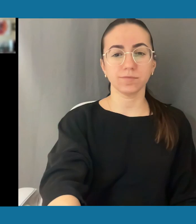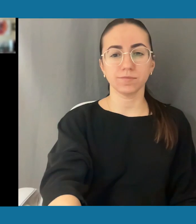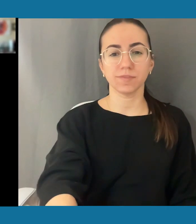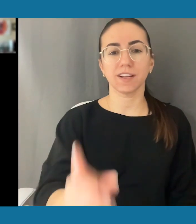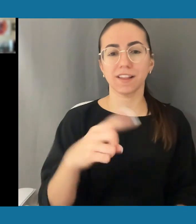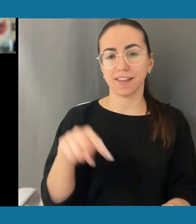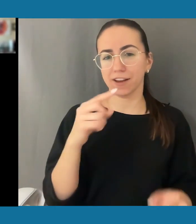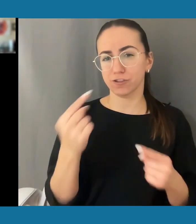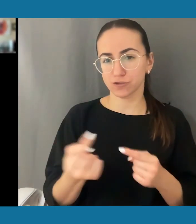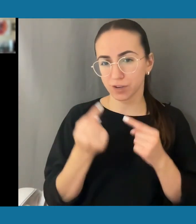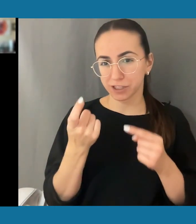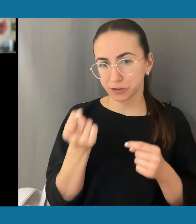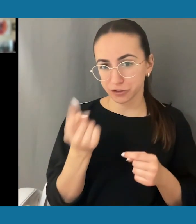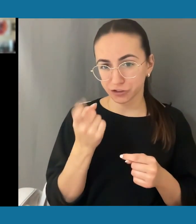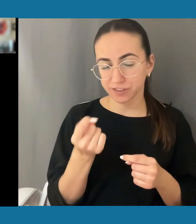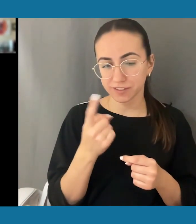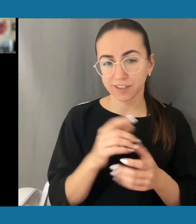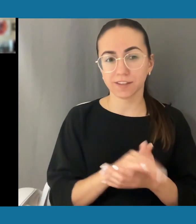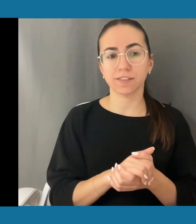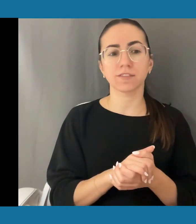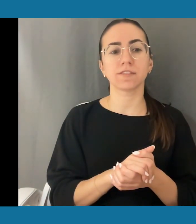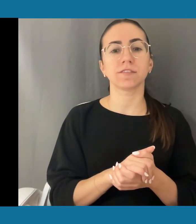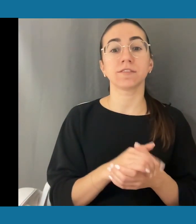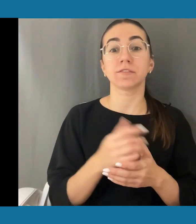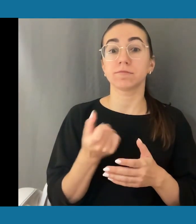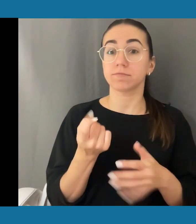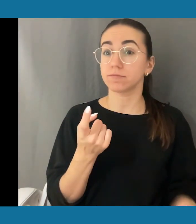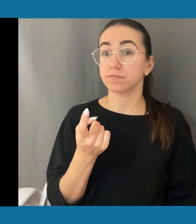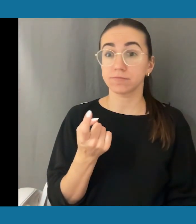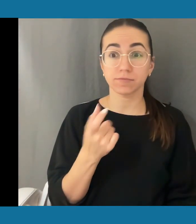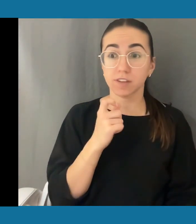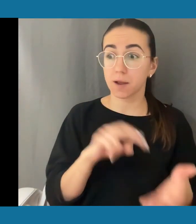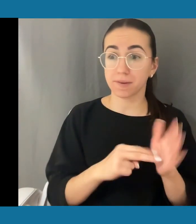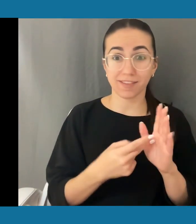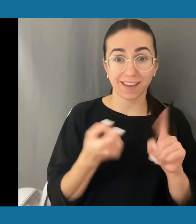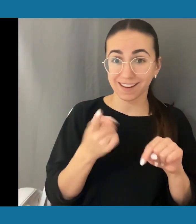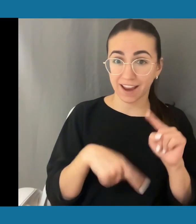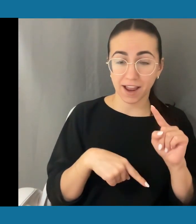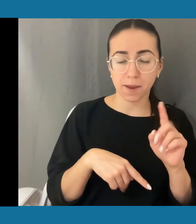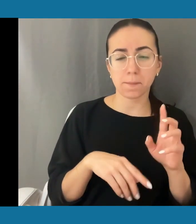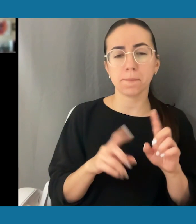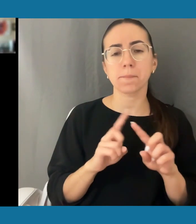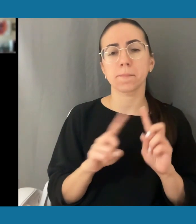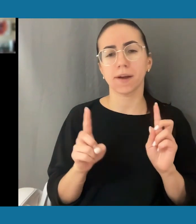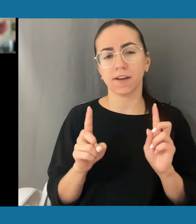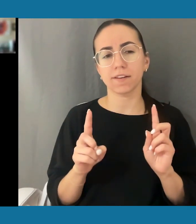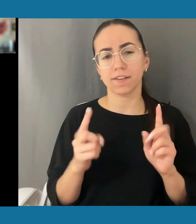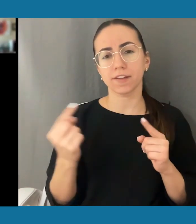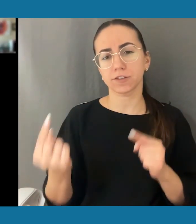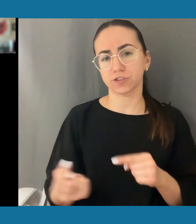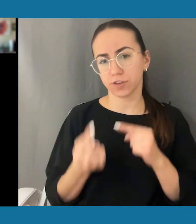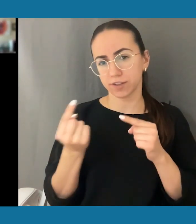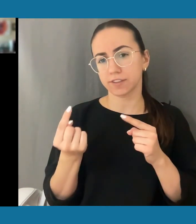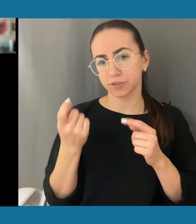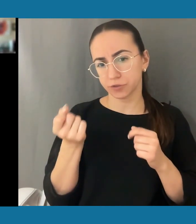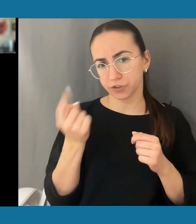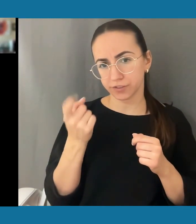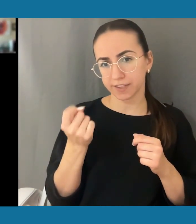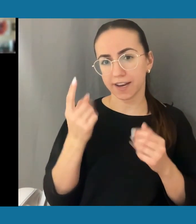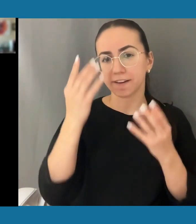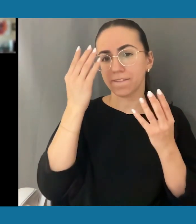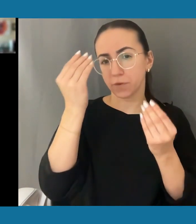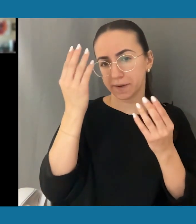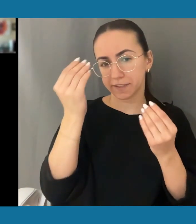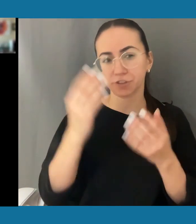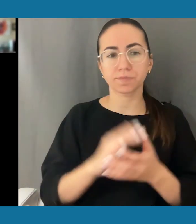understanding. Not that they can't make those decisions, they're having difficulty understanding the information. And that is